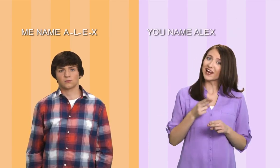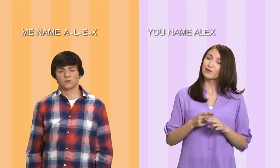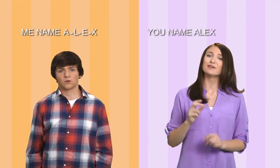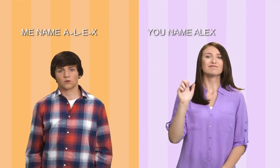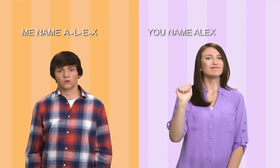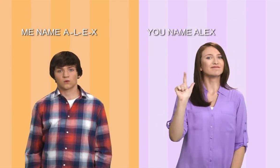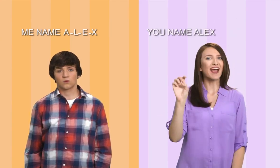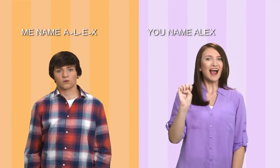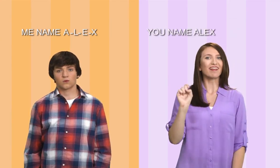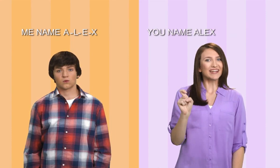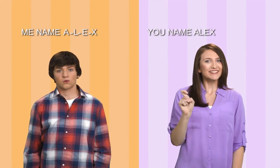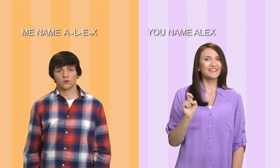name Alex.